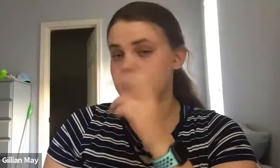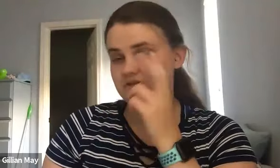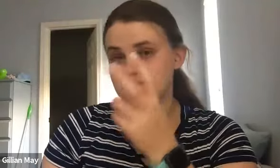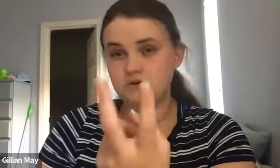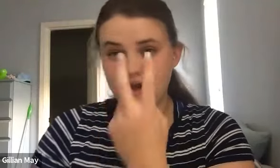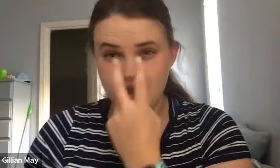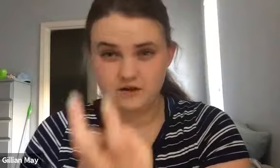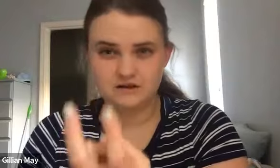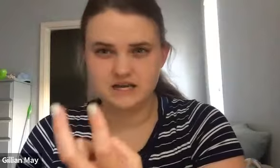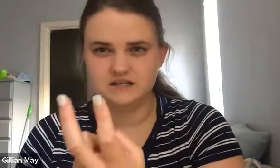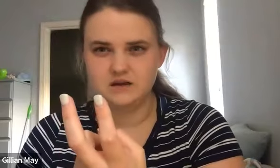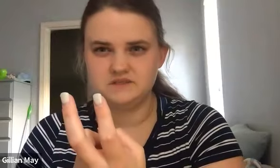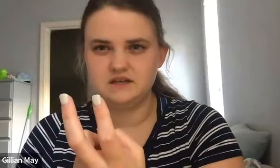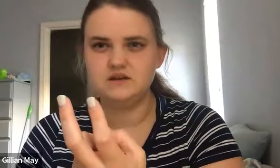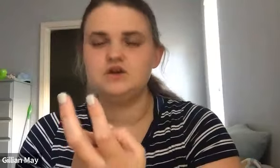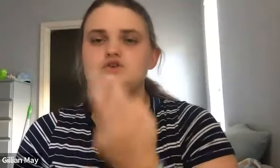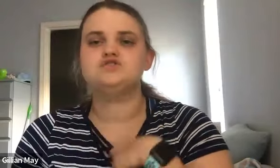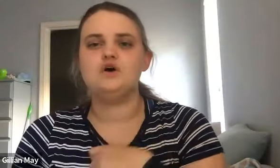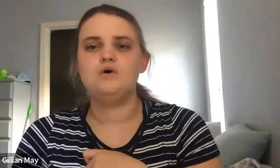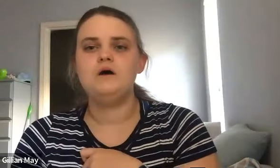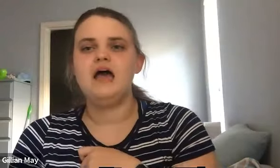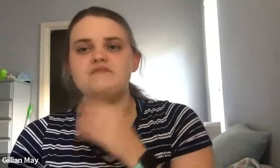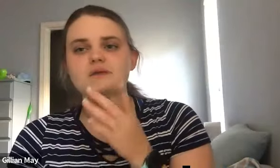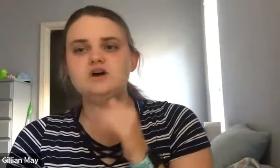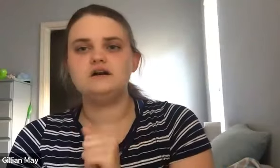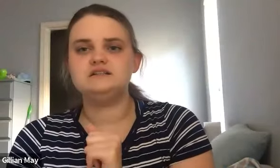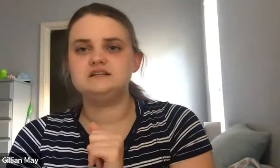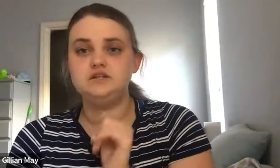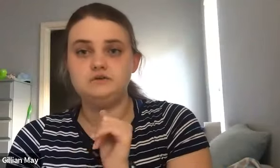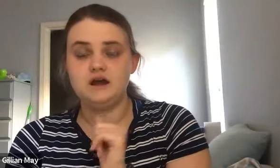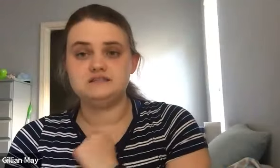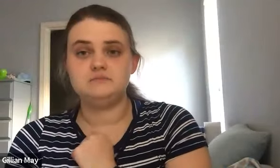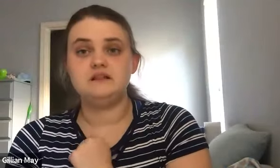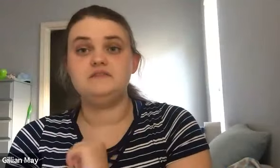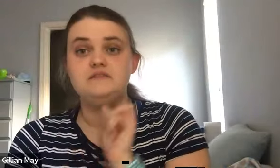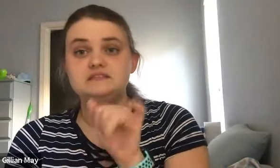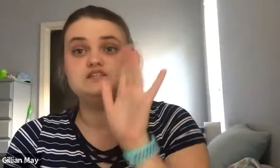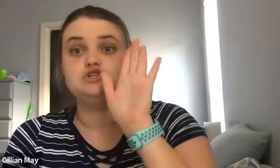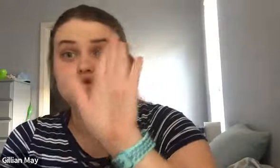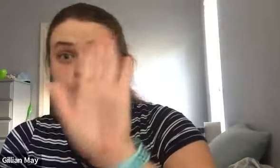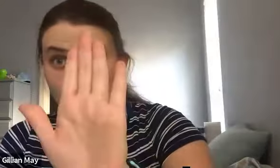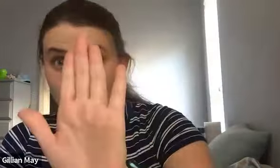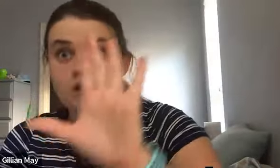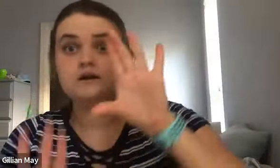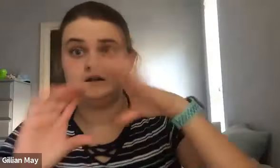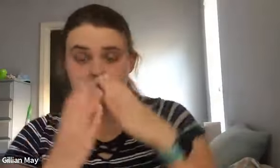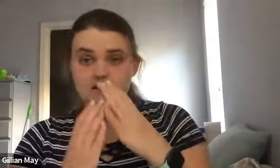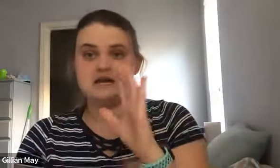again, this is where the eye contact comes in. So if I'm talking to you guys, I'd be like, this is your class. I'm